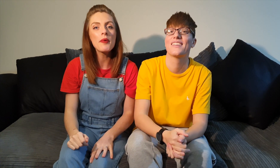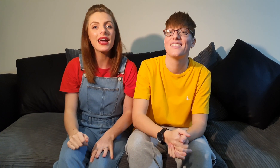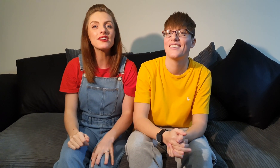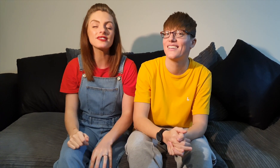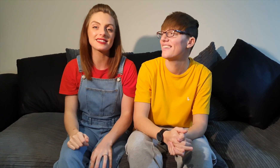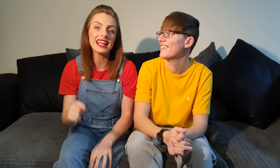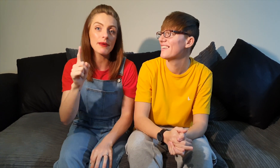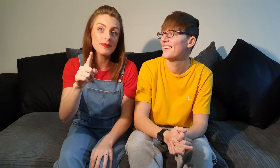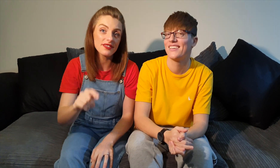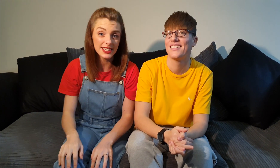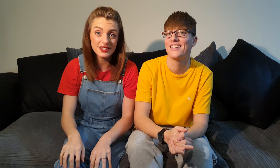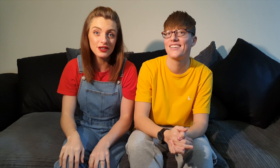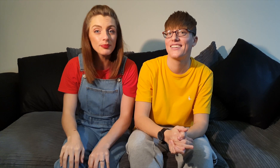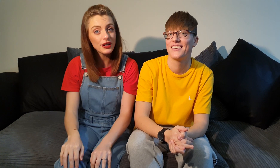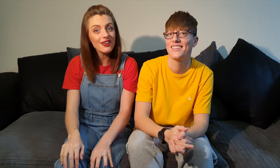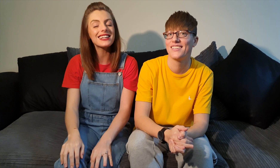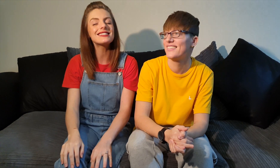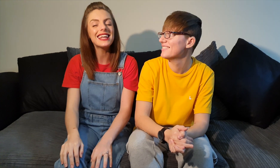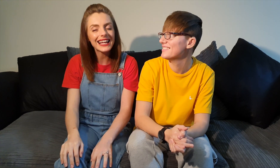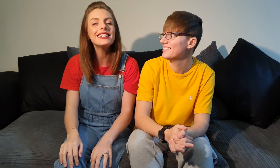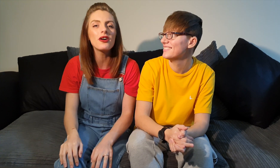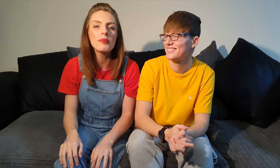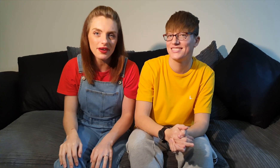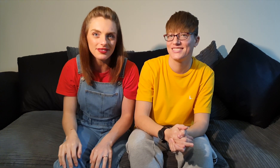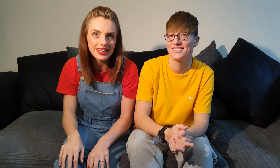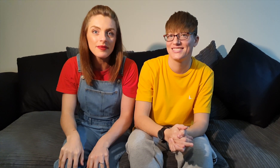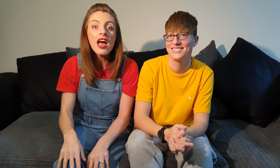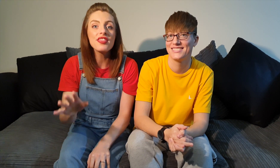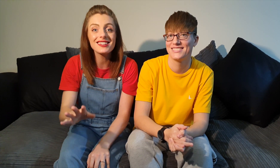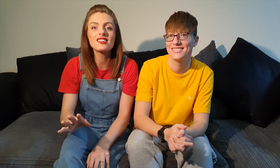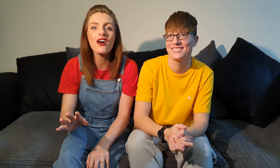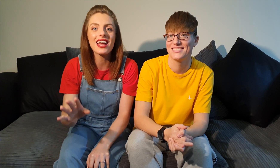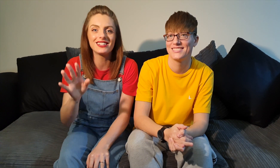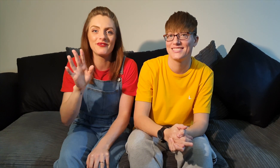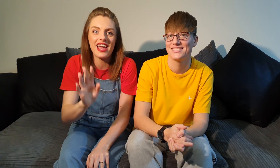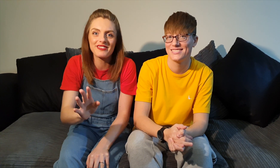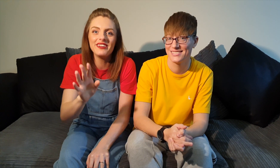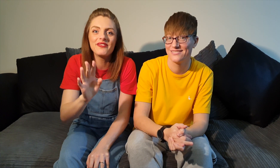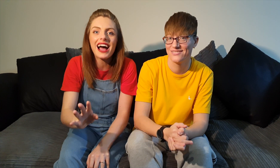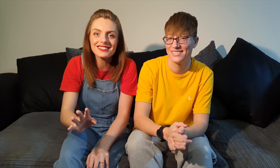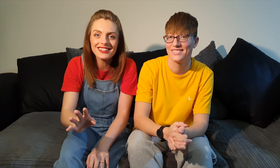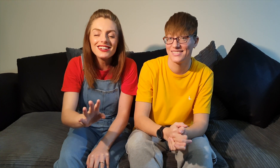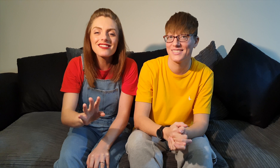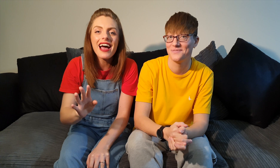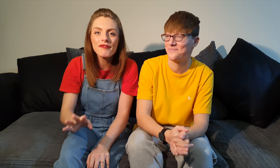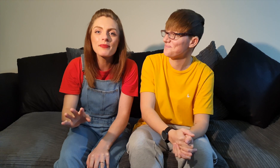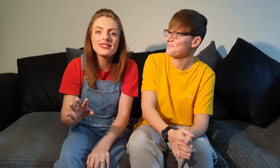we're going to sing happy birthday to you because it's nearly your birthday. This song is very fast, so everybody